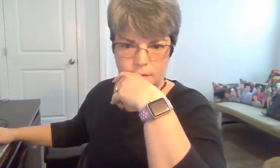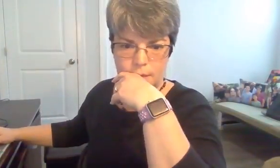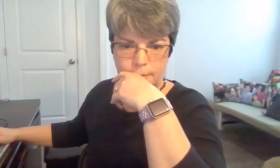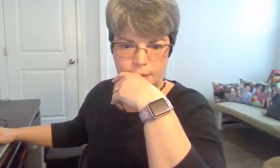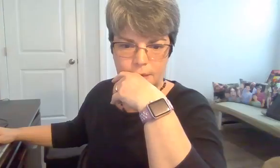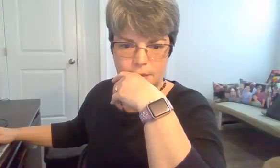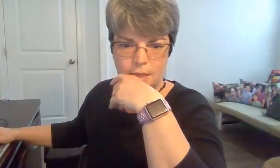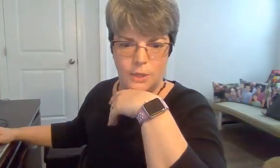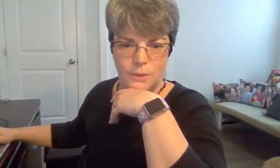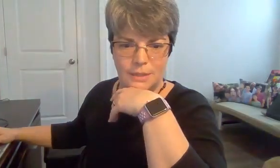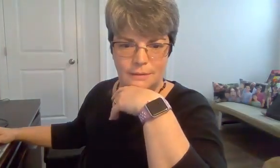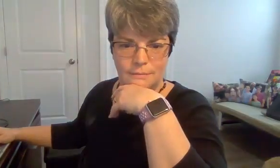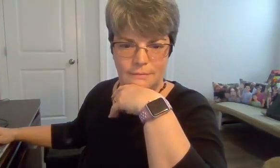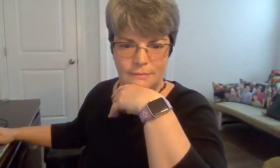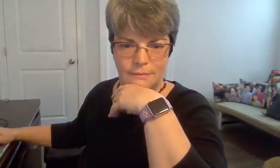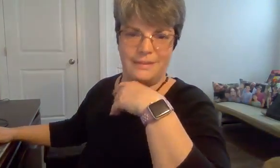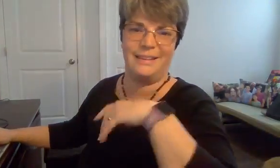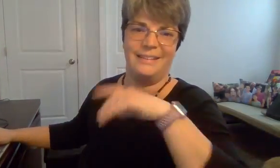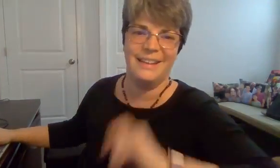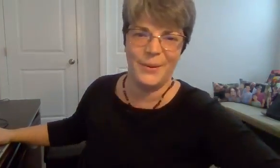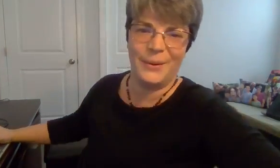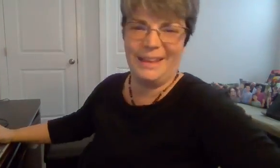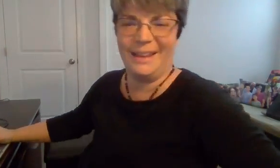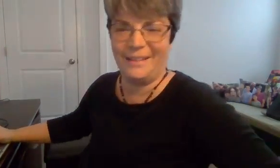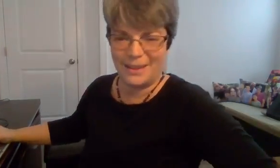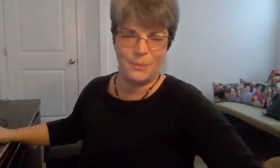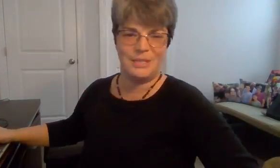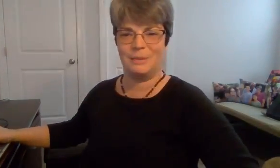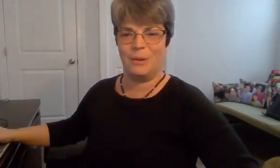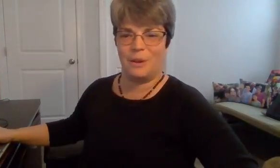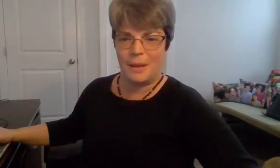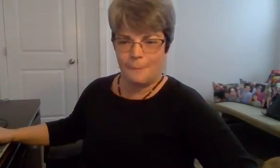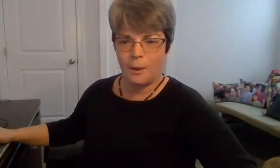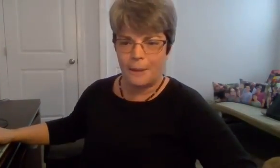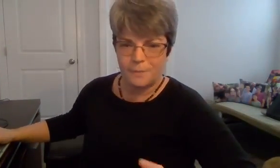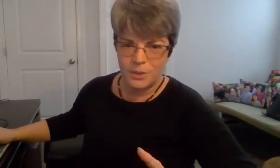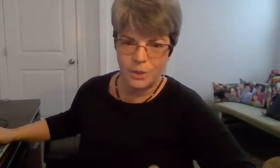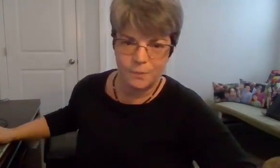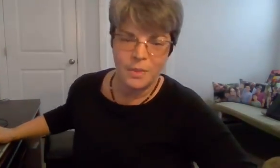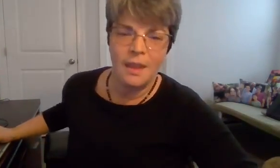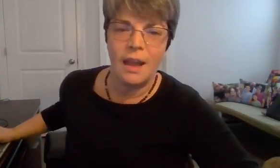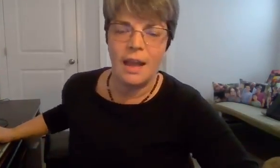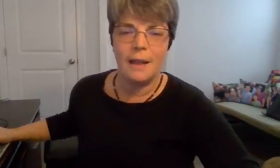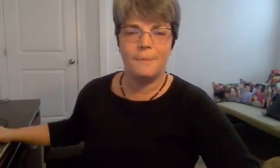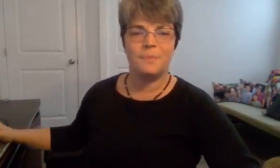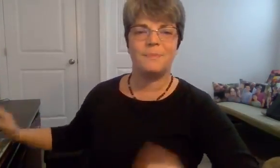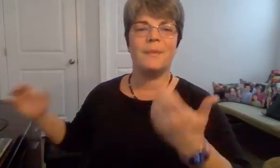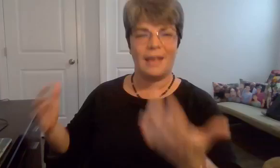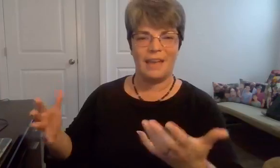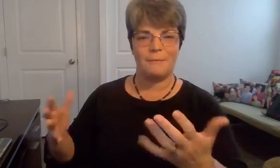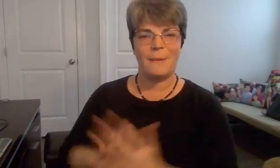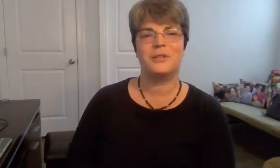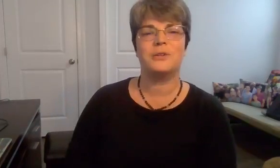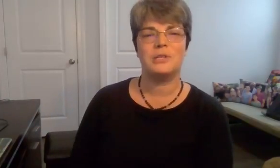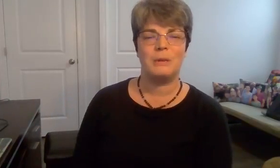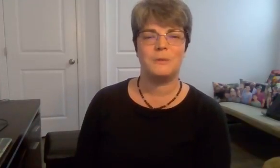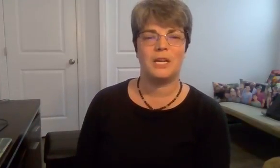Tell me I didn't just close it. Okay, good. Woo! Okay, you disappeared on me. Okay, so I have my bachelor's in speech pathology